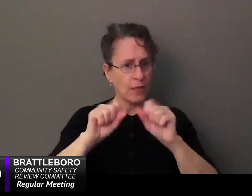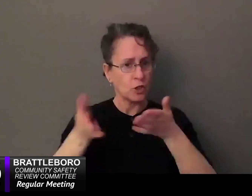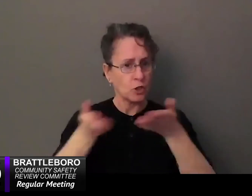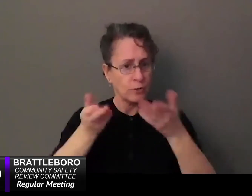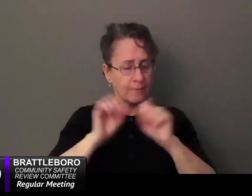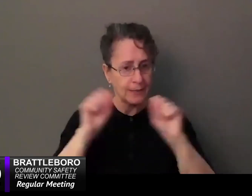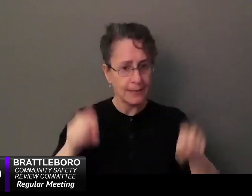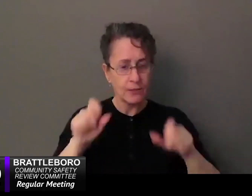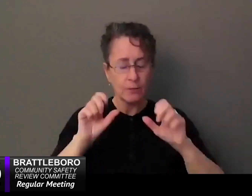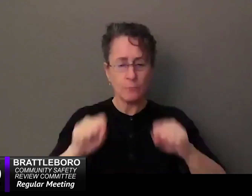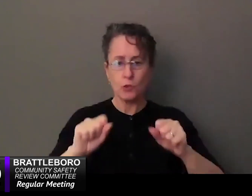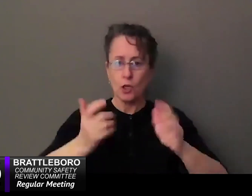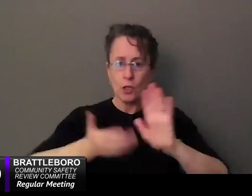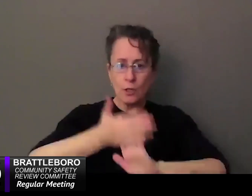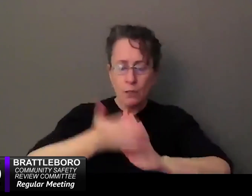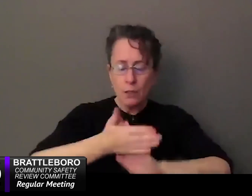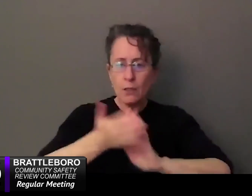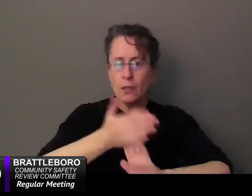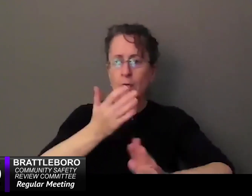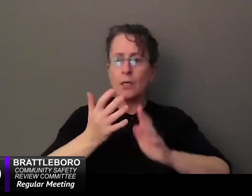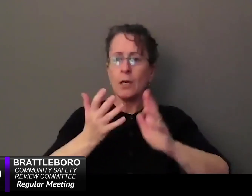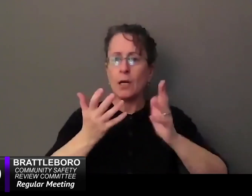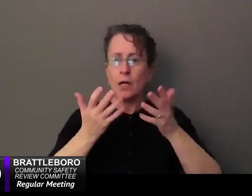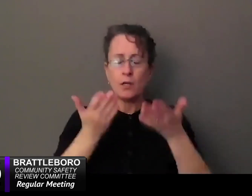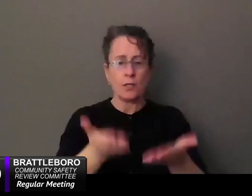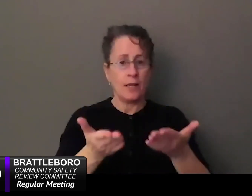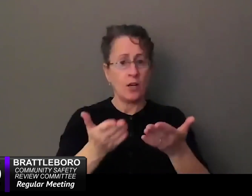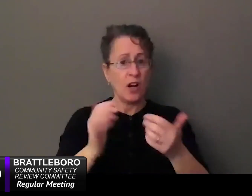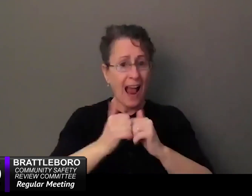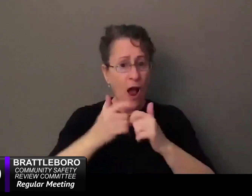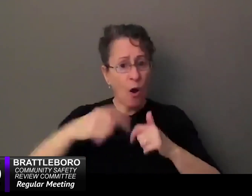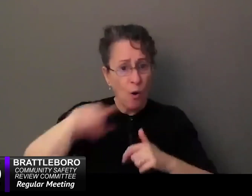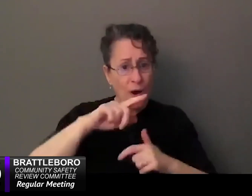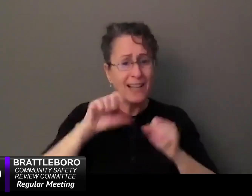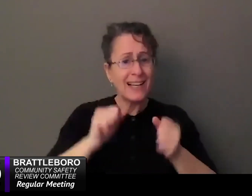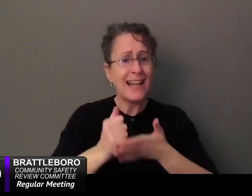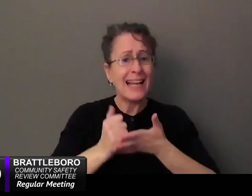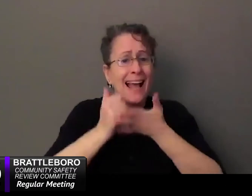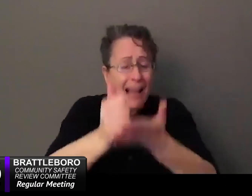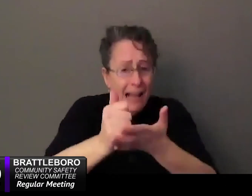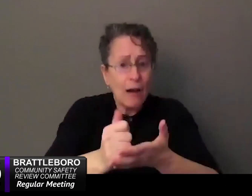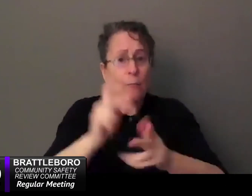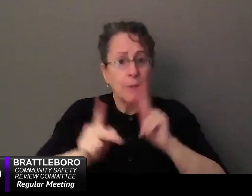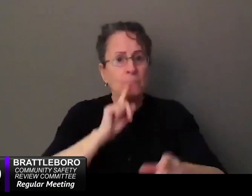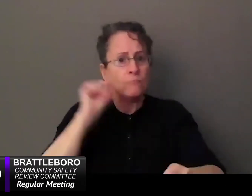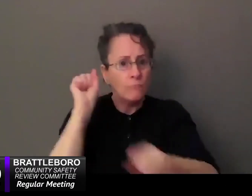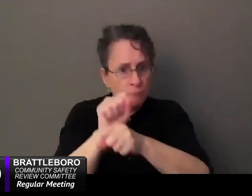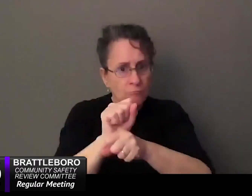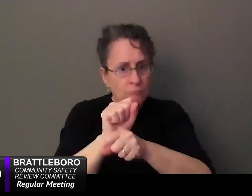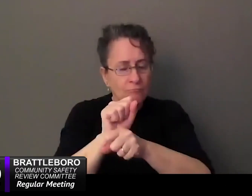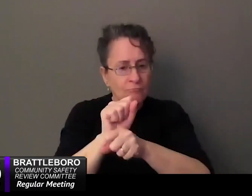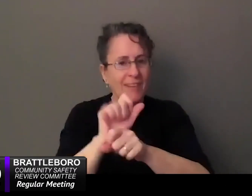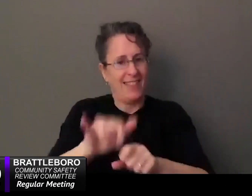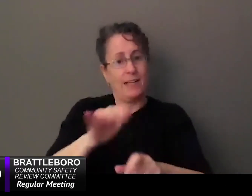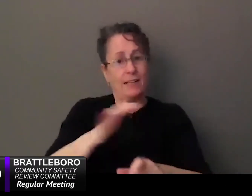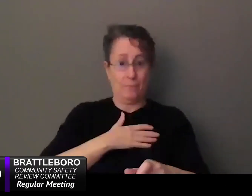town to make things, to move things forward and to help people. And so I'm really excited to be on this committee and continue that